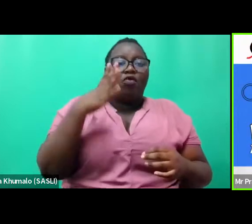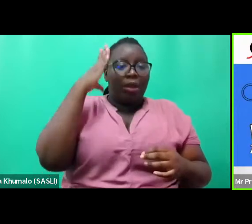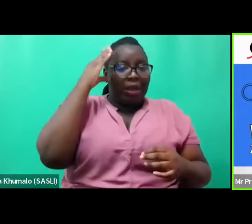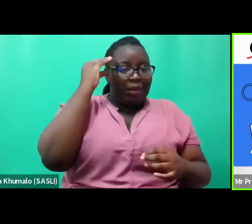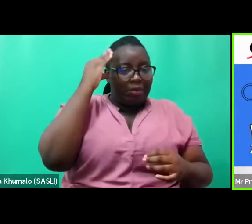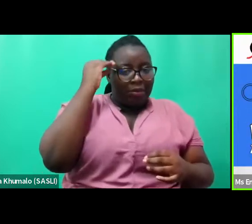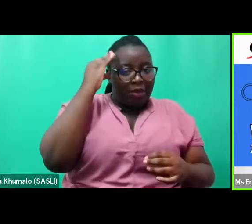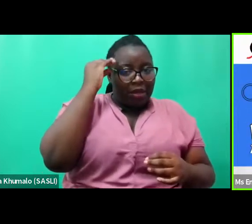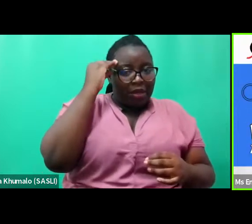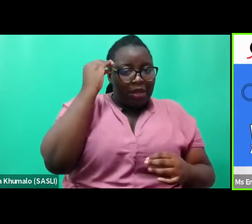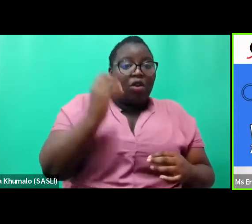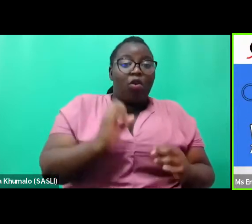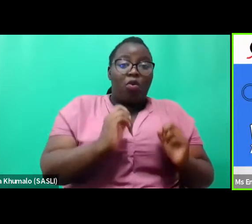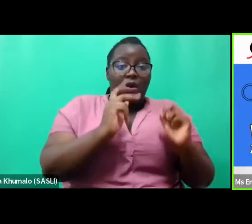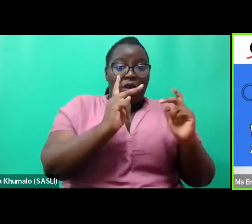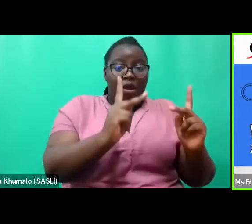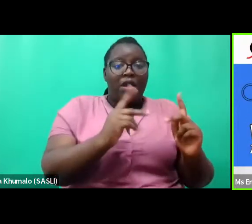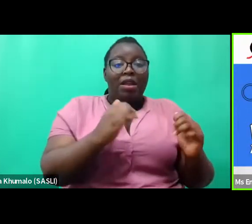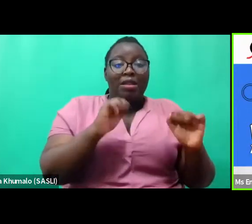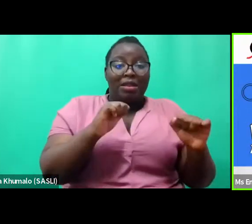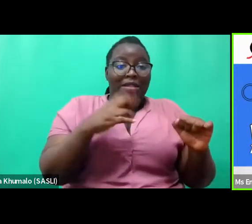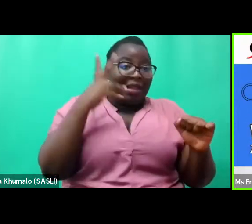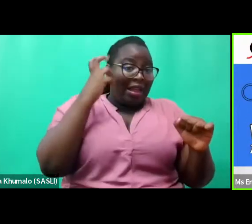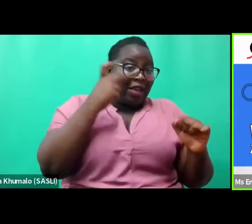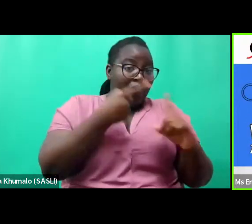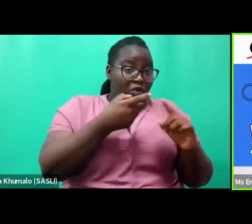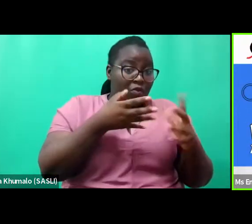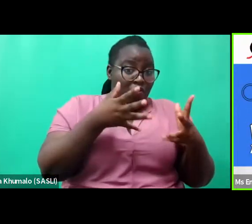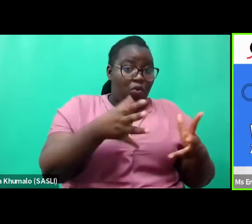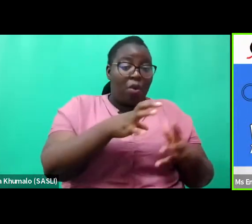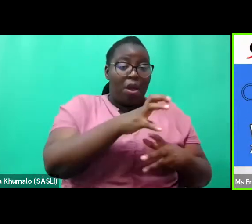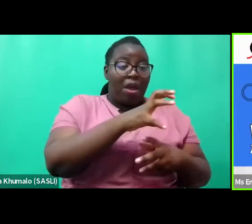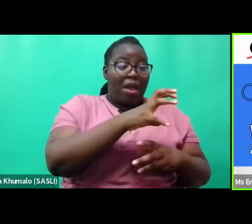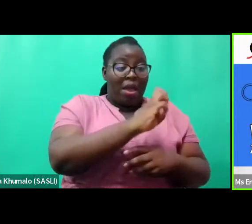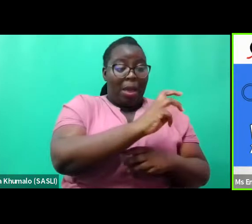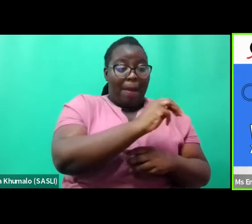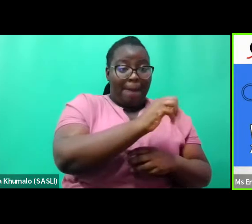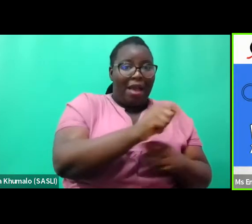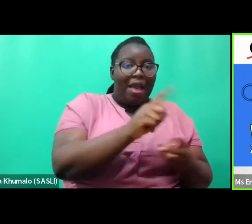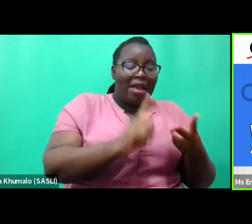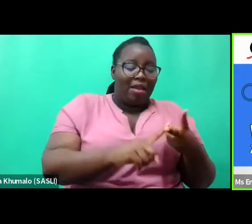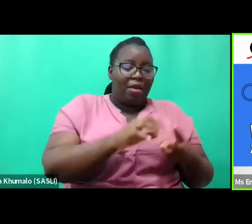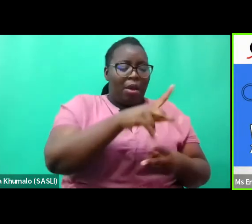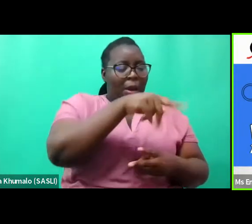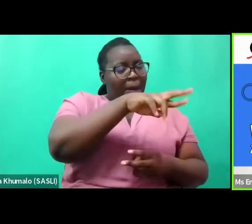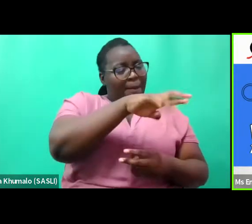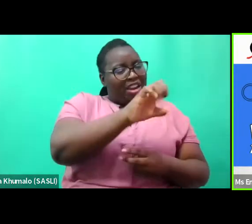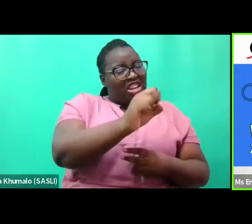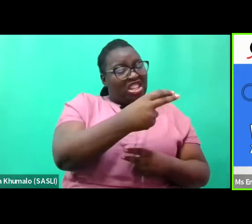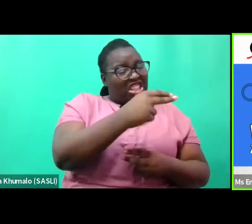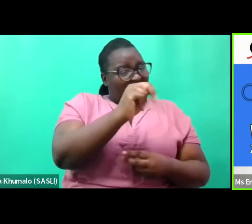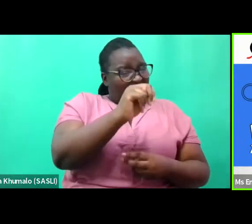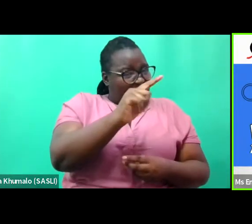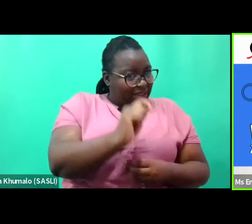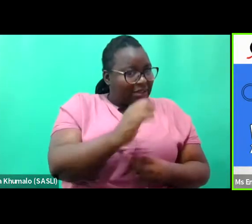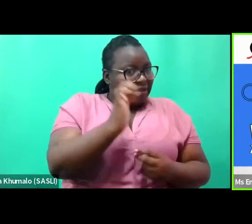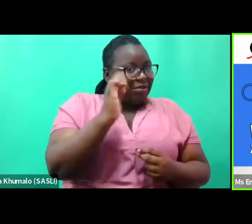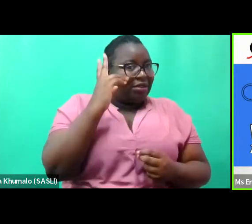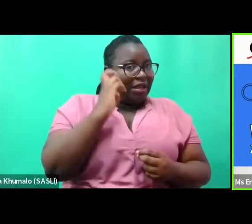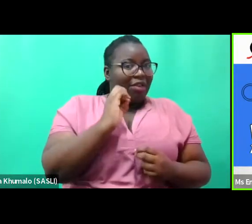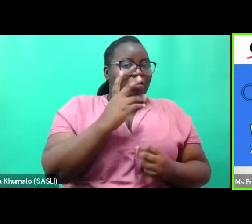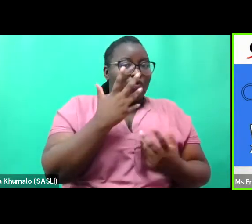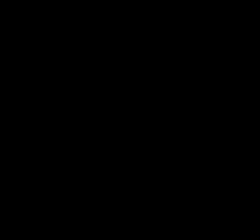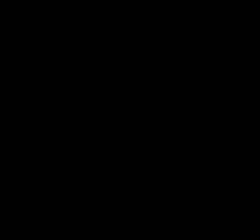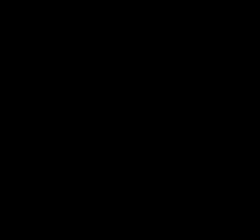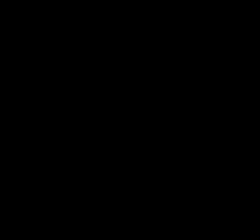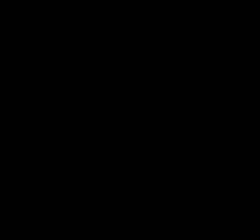All right, so now we've heard from you, Prashant, we've heard from you, Emma. I'd just like to, at this point, just share with the audience